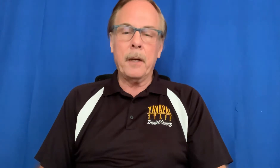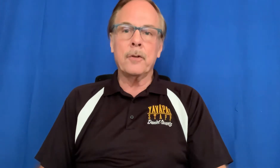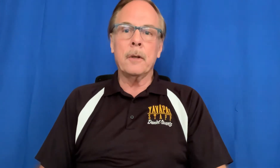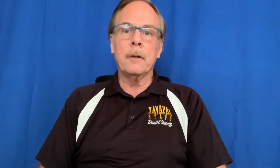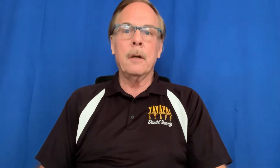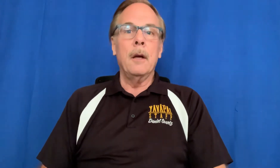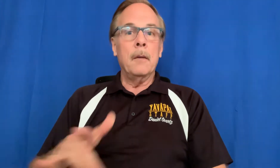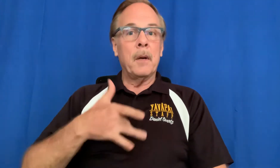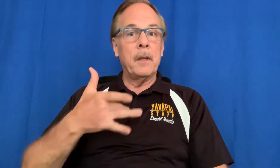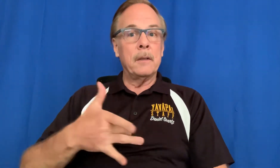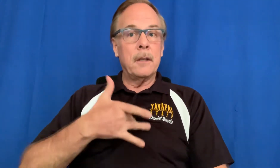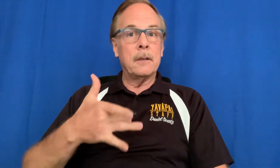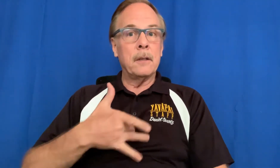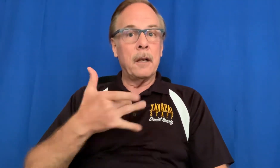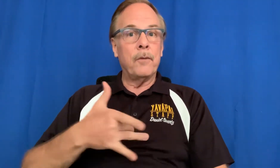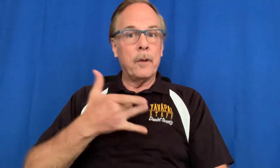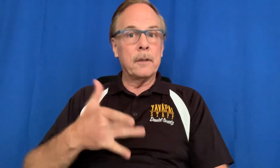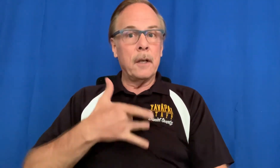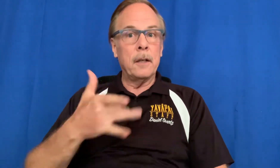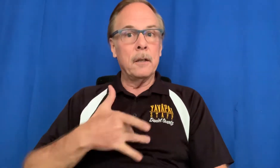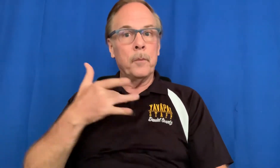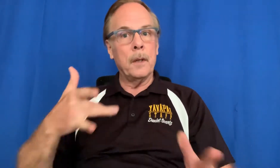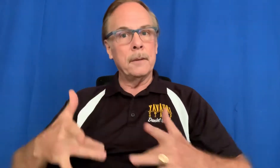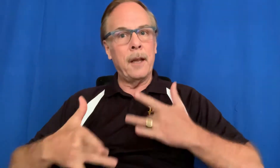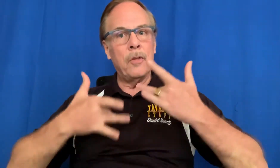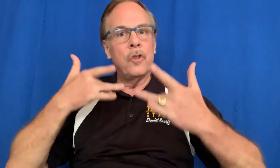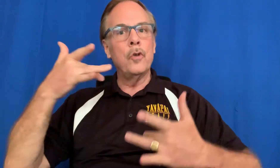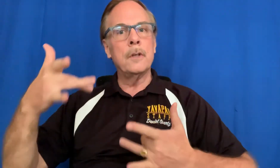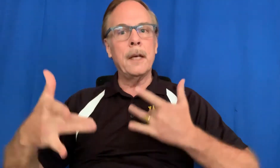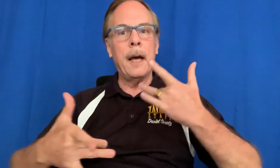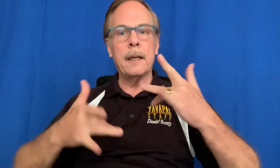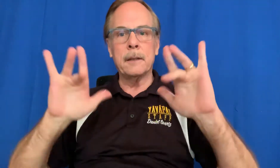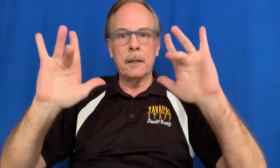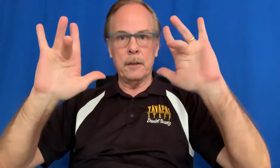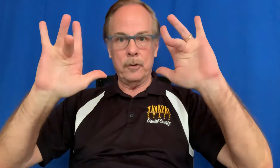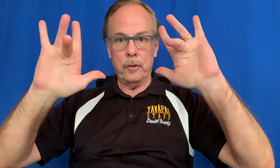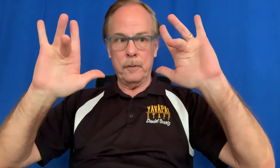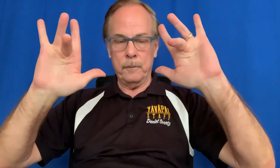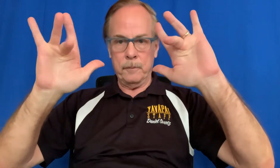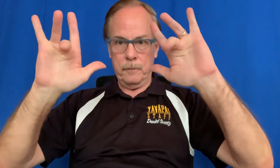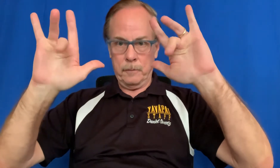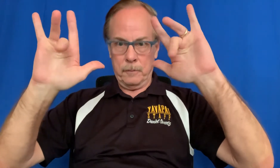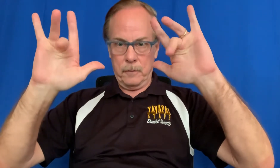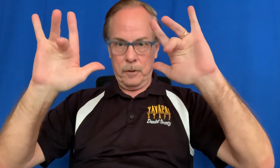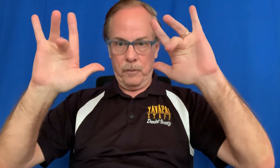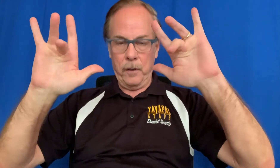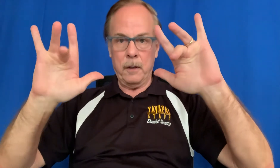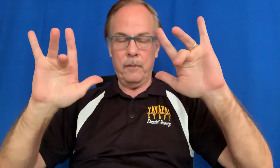anticipation. Remember, this is a sign for excited, but enthusiastic, your feeling